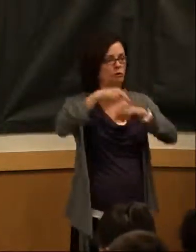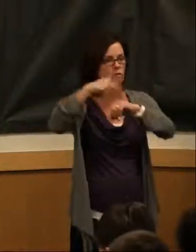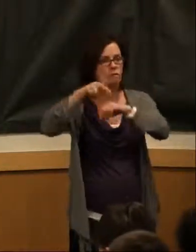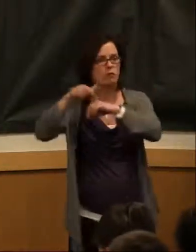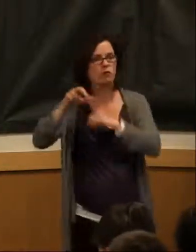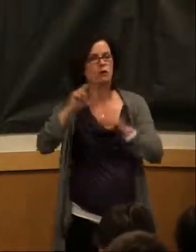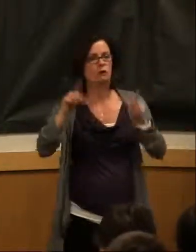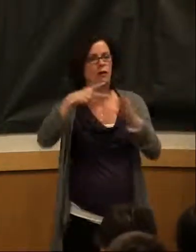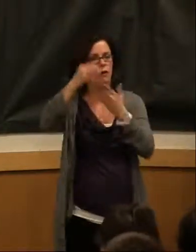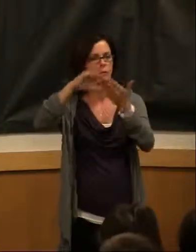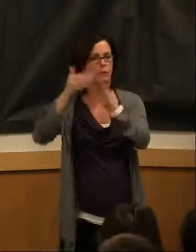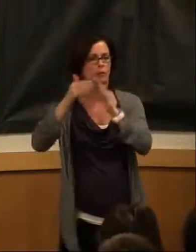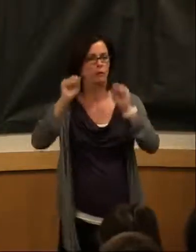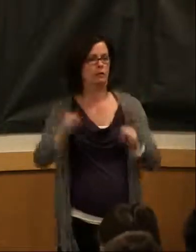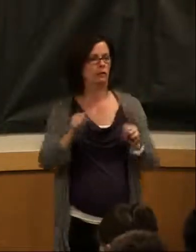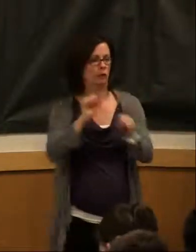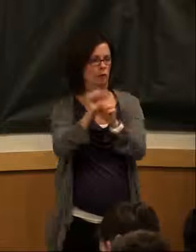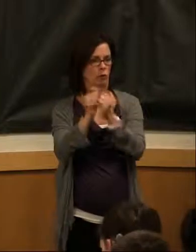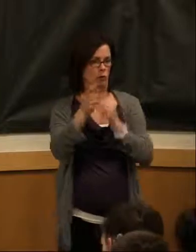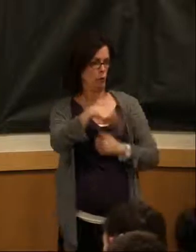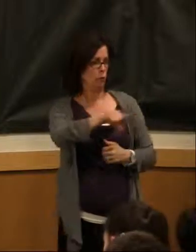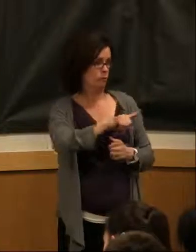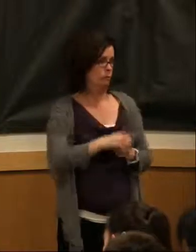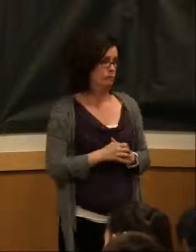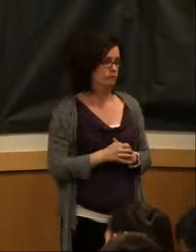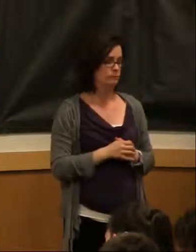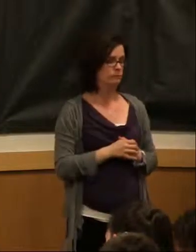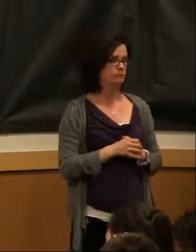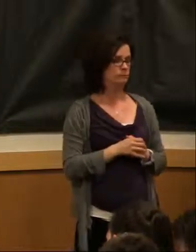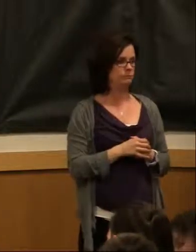the community to help with you.